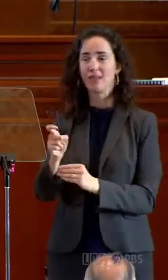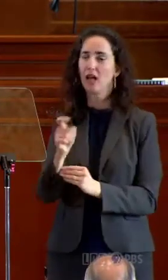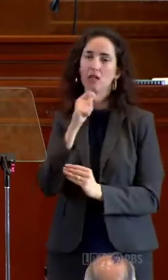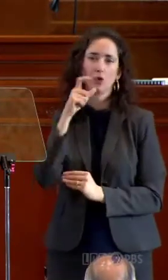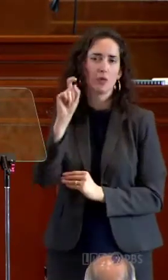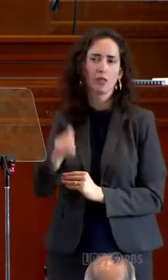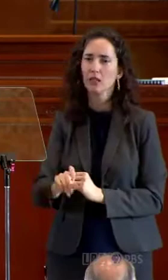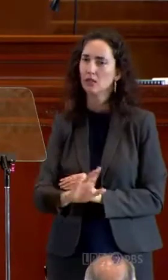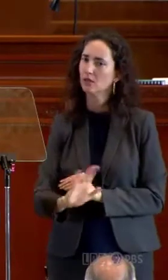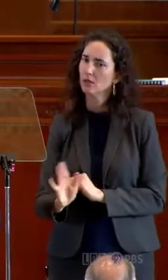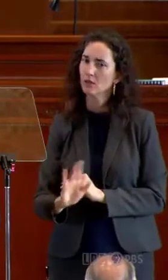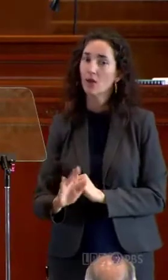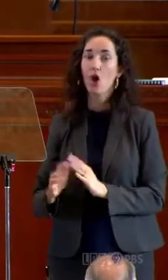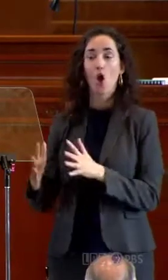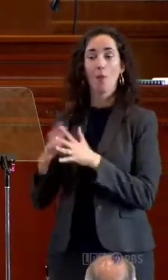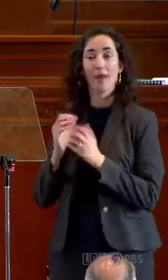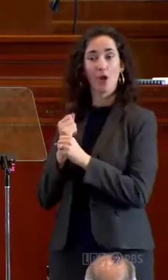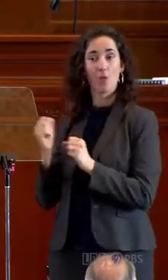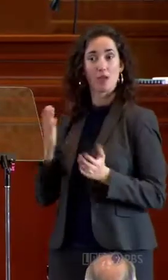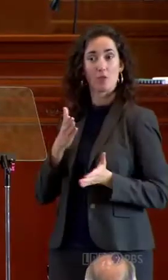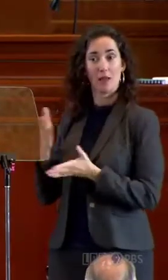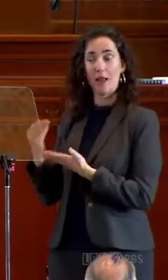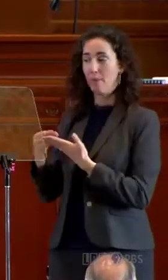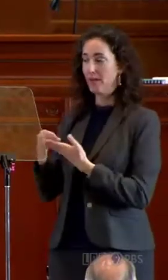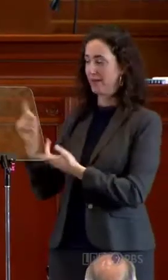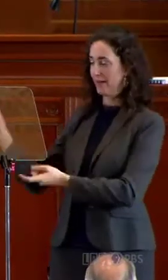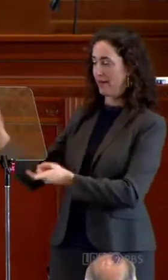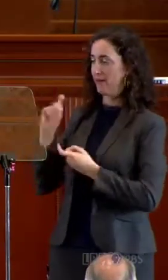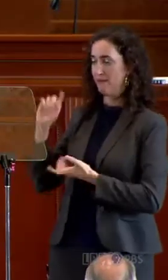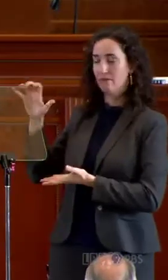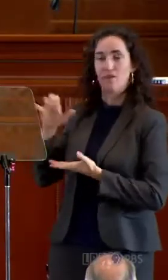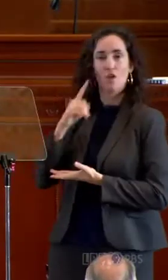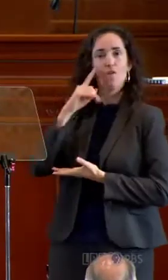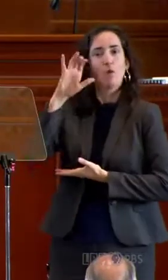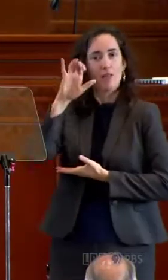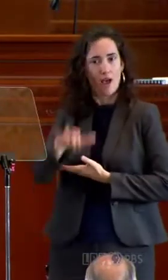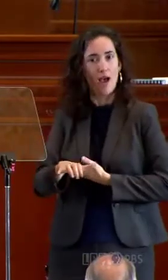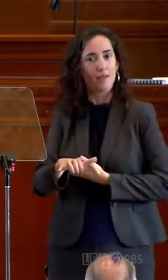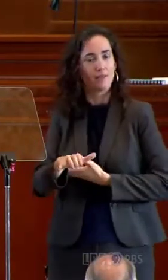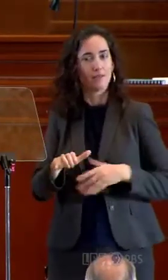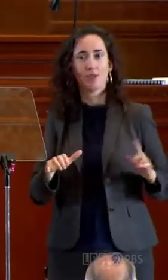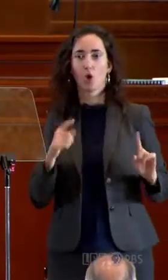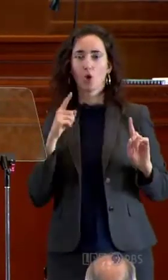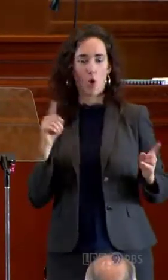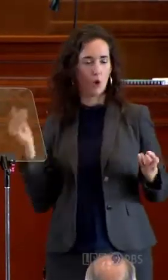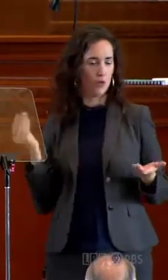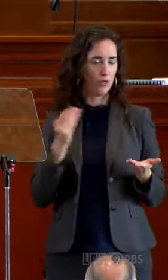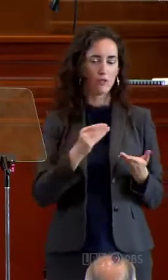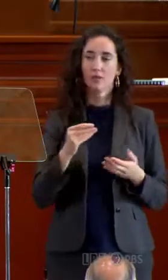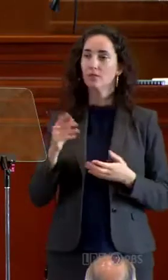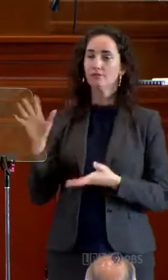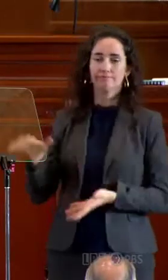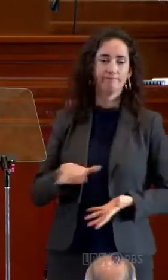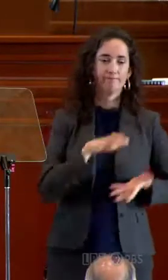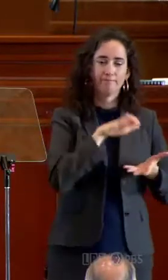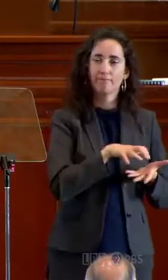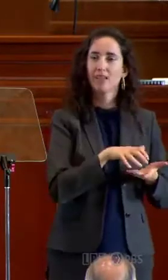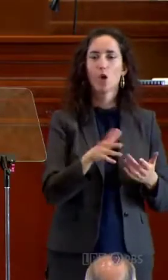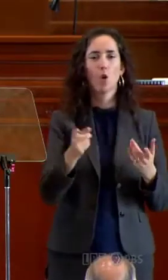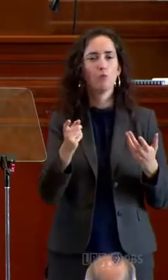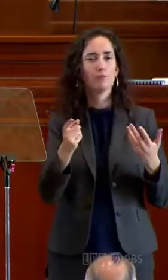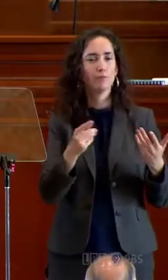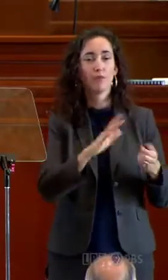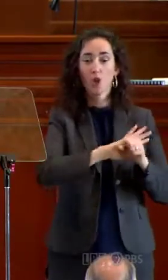the American Rescue Plan funds were given to us for this very purpose, to take care of those expenditures